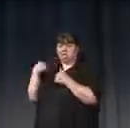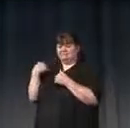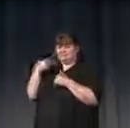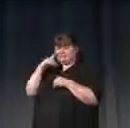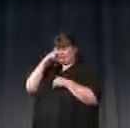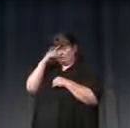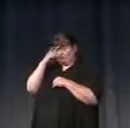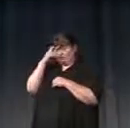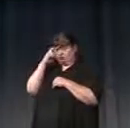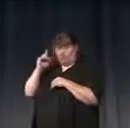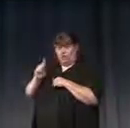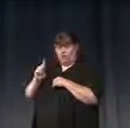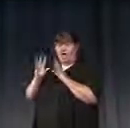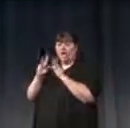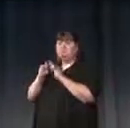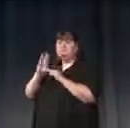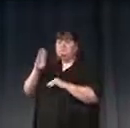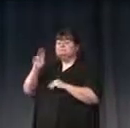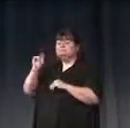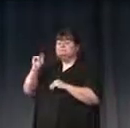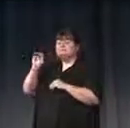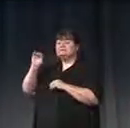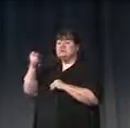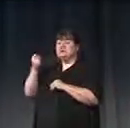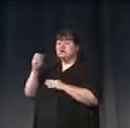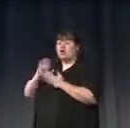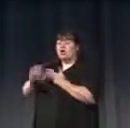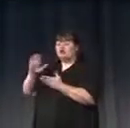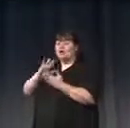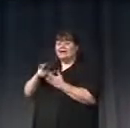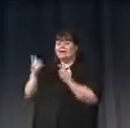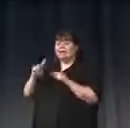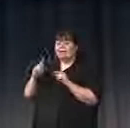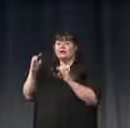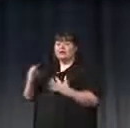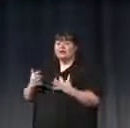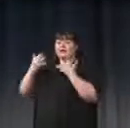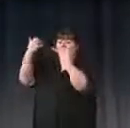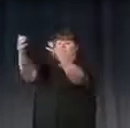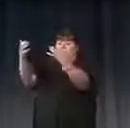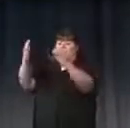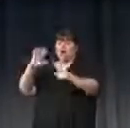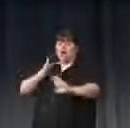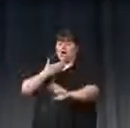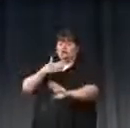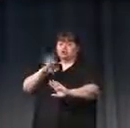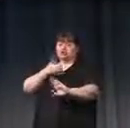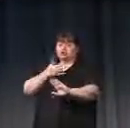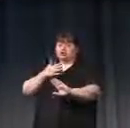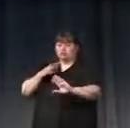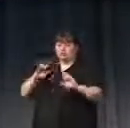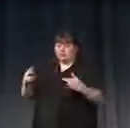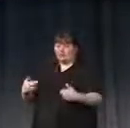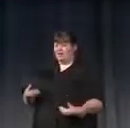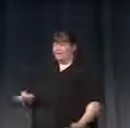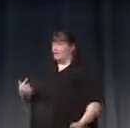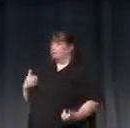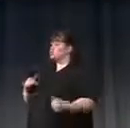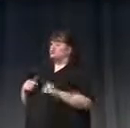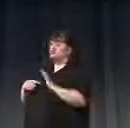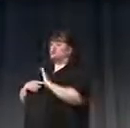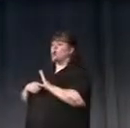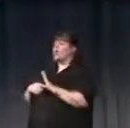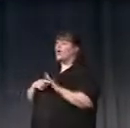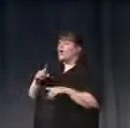at a conference at Bates College, and it was held in a concert hall. And it was pretty much a complete disaster because I was trying to play people all these